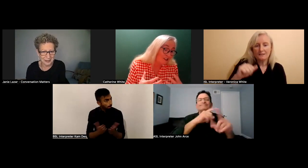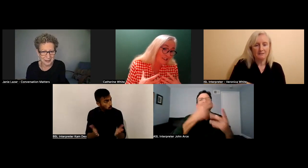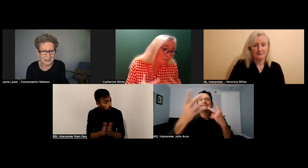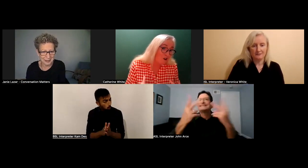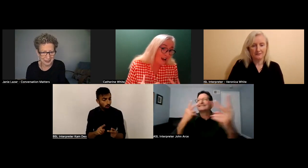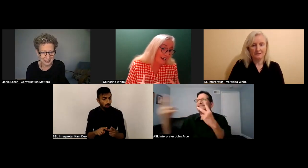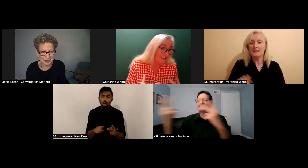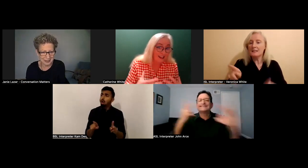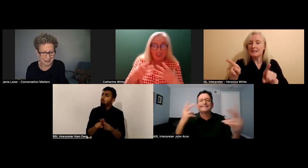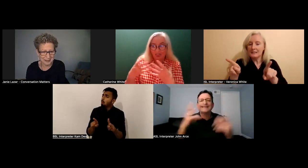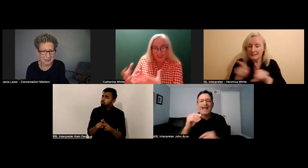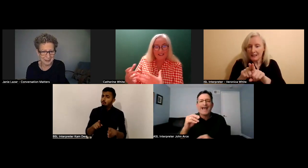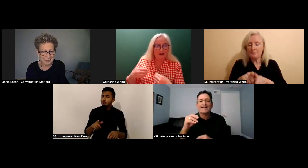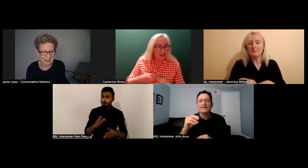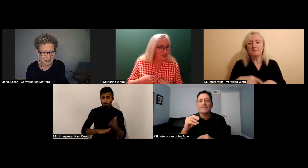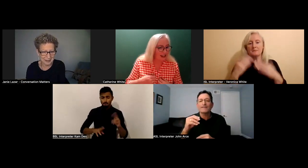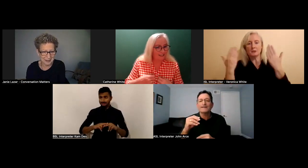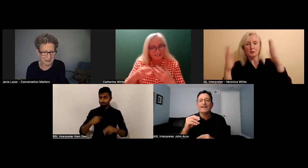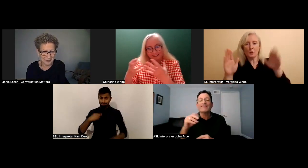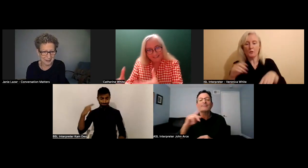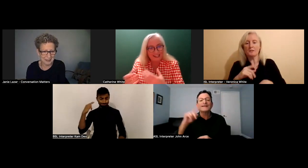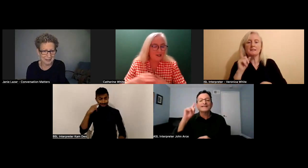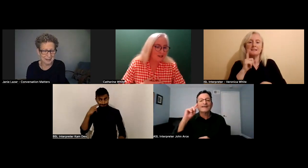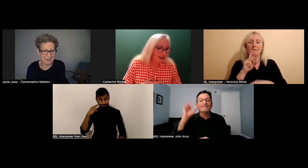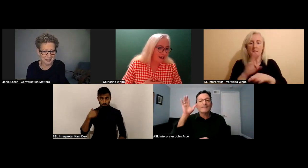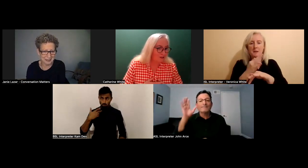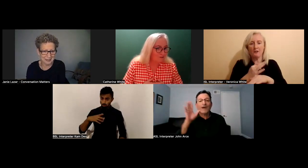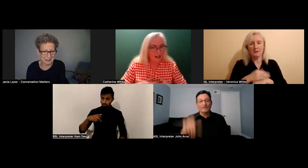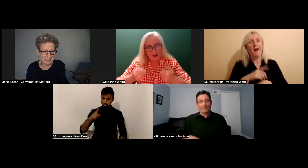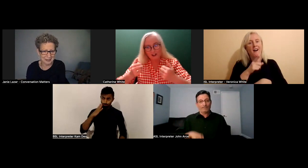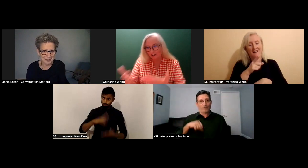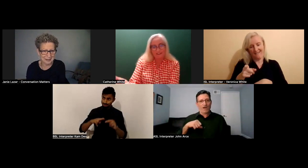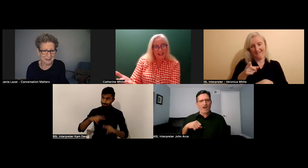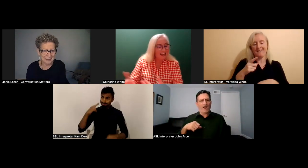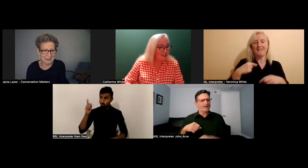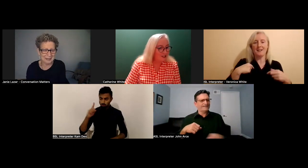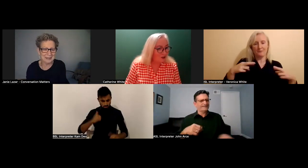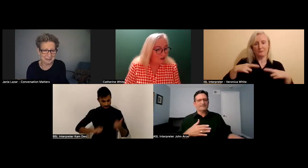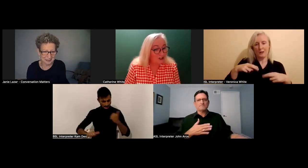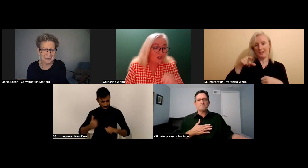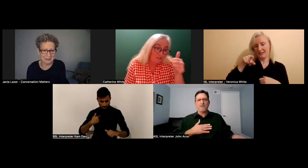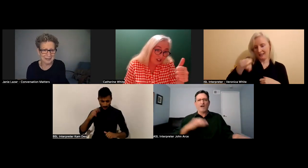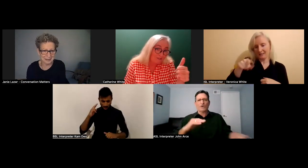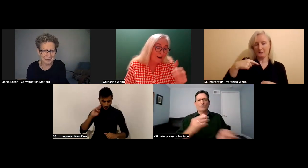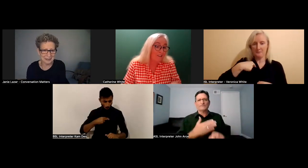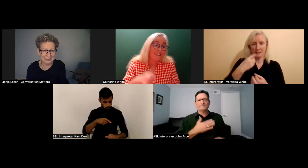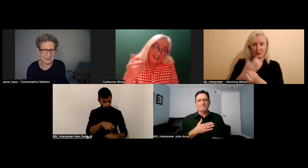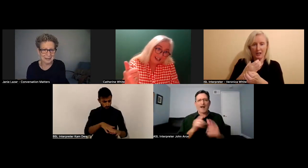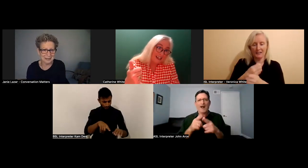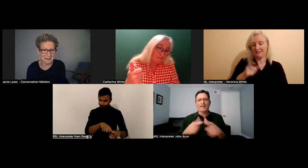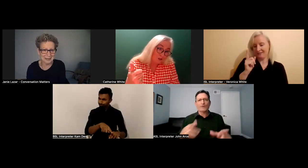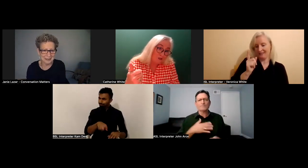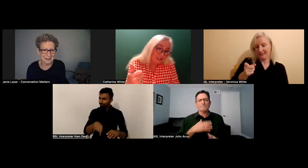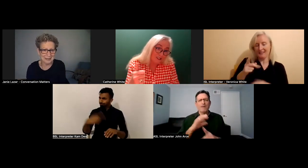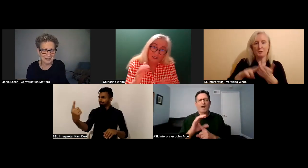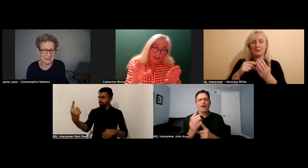deaf parents the pride. That's my child. They use my language, my culture, and it's all good. So it's for deaf parents